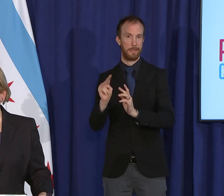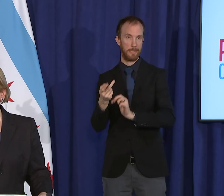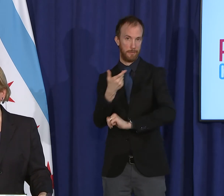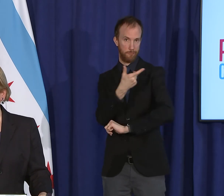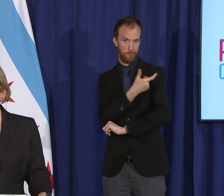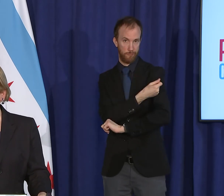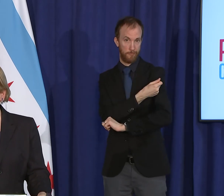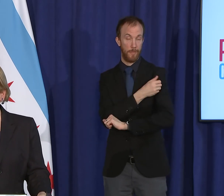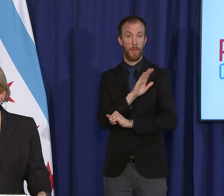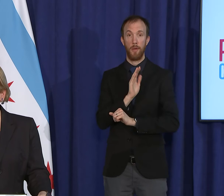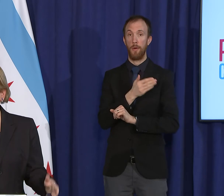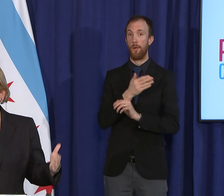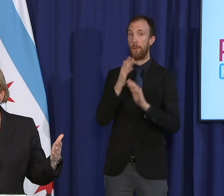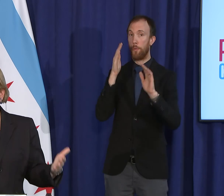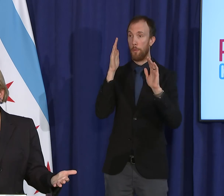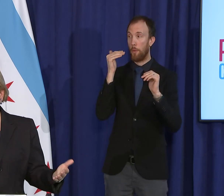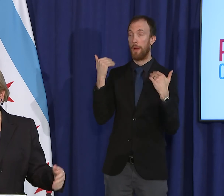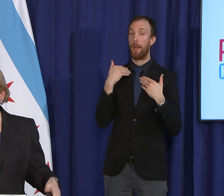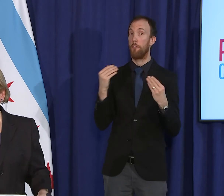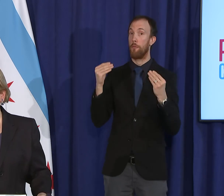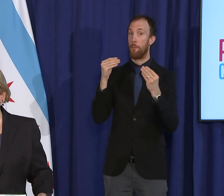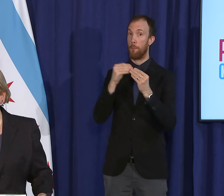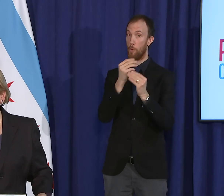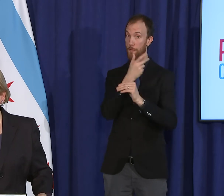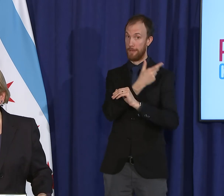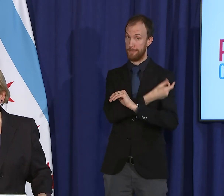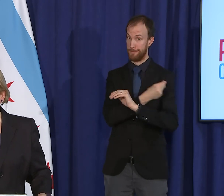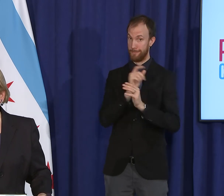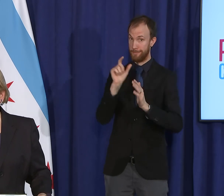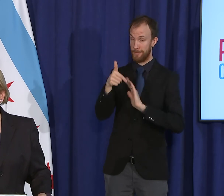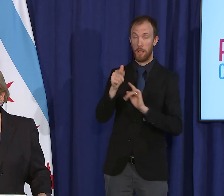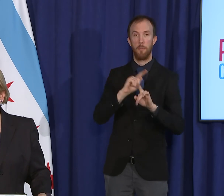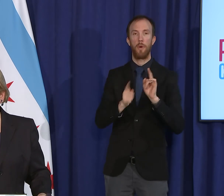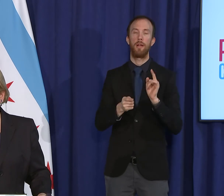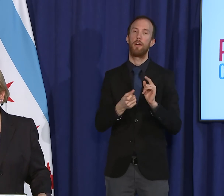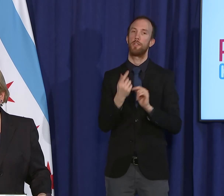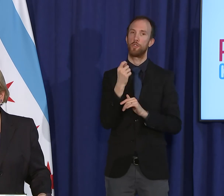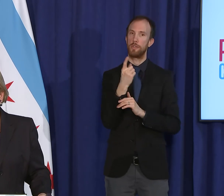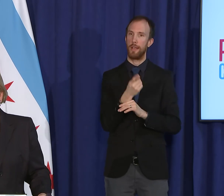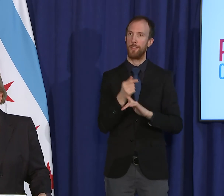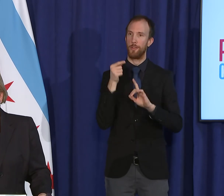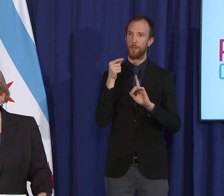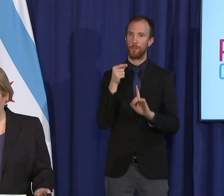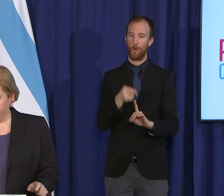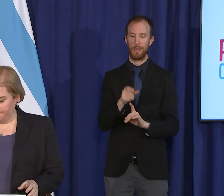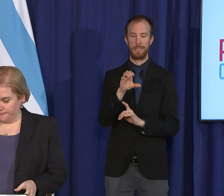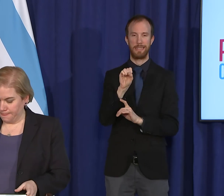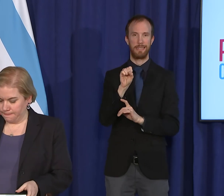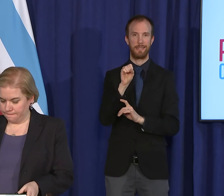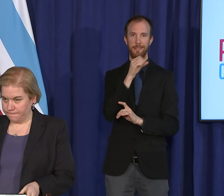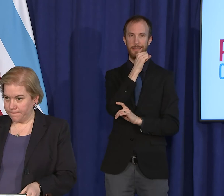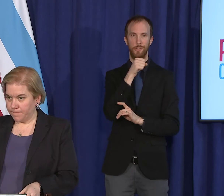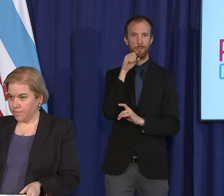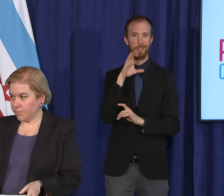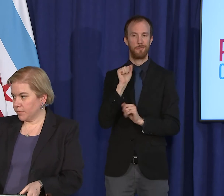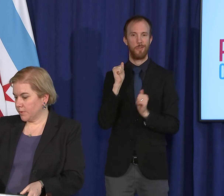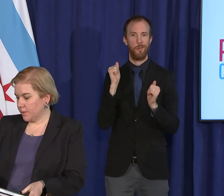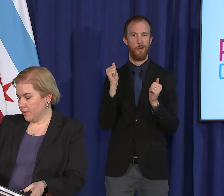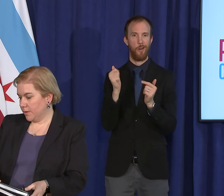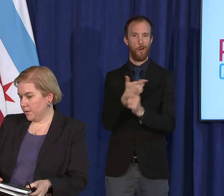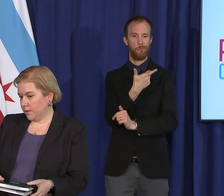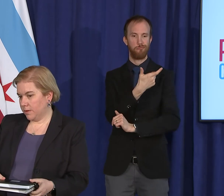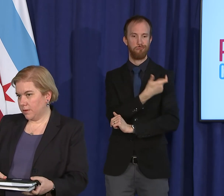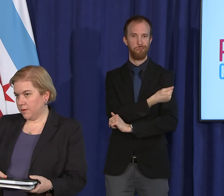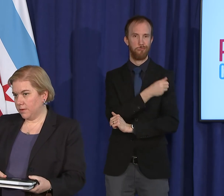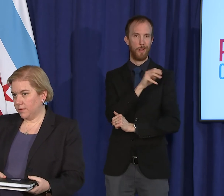point, and our focus was to really make sure, again, we can get seniors covered in the month of March. And then will the United Center also